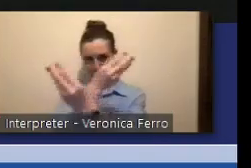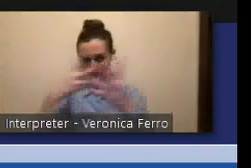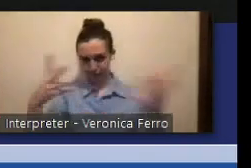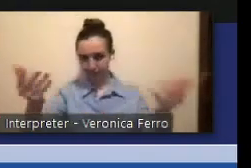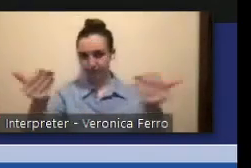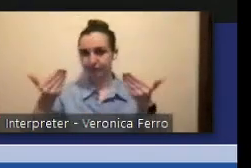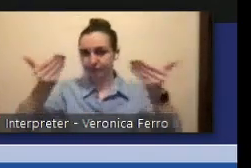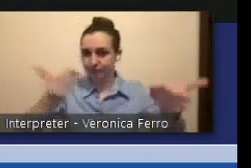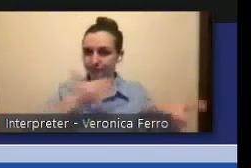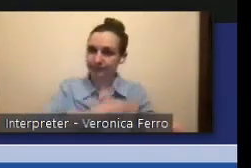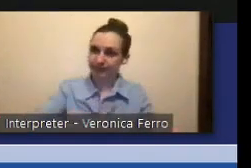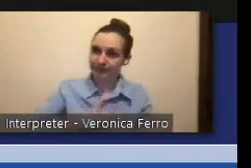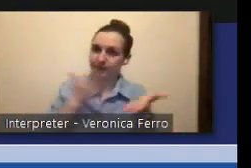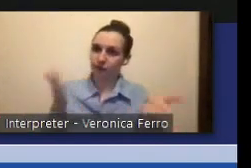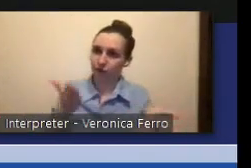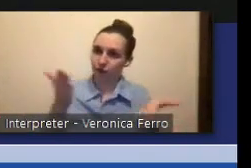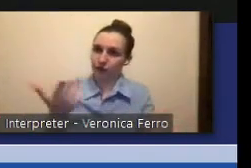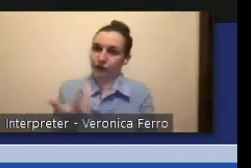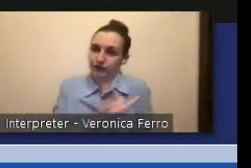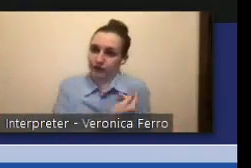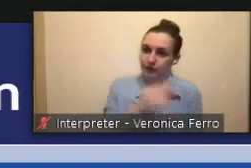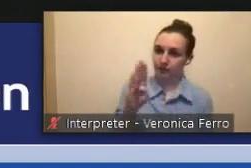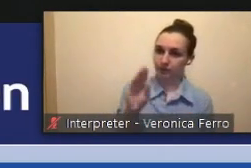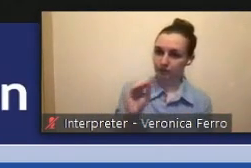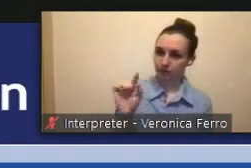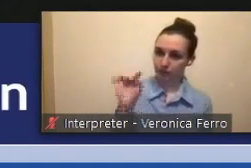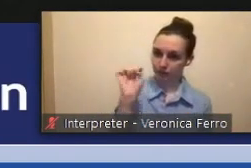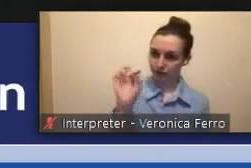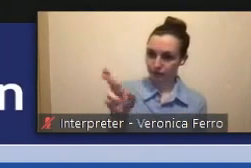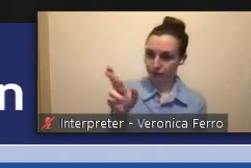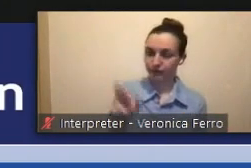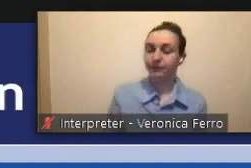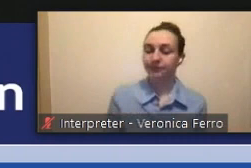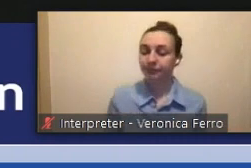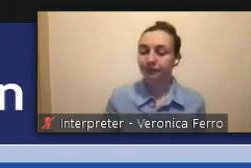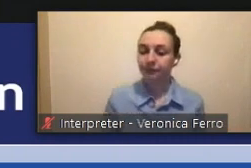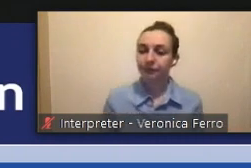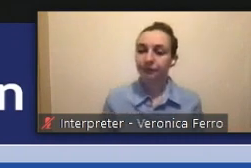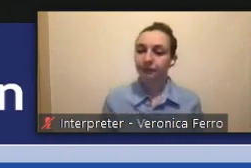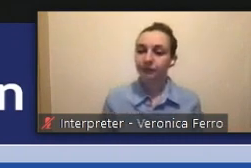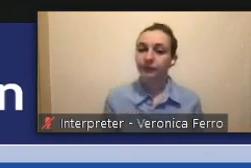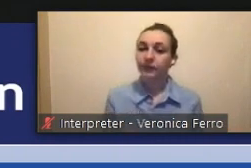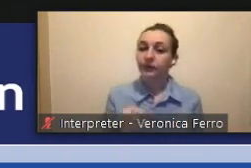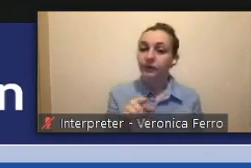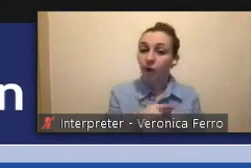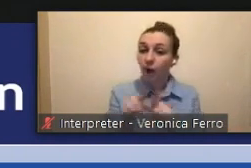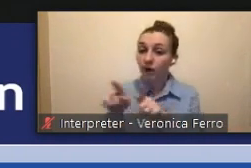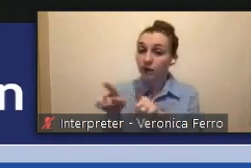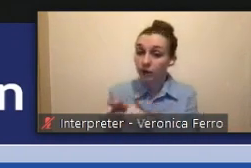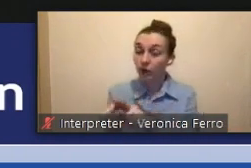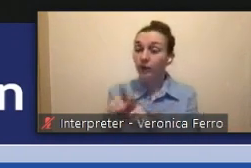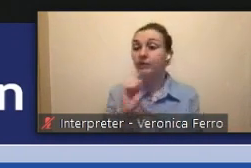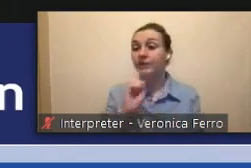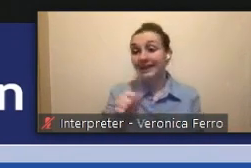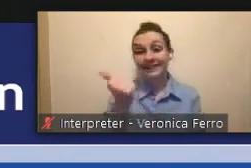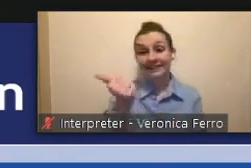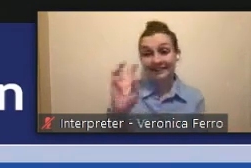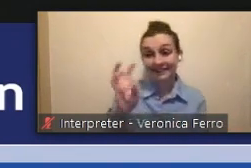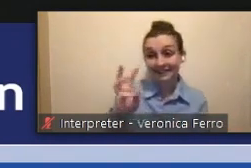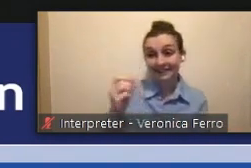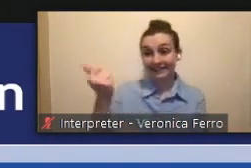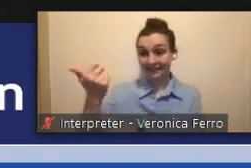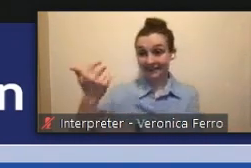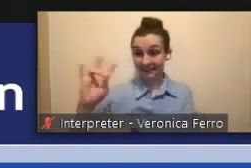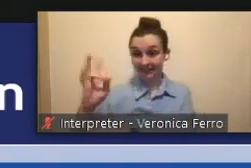in our immunization information system. And of course, we encourage all 16 and 17-year-olds to